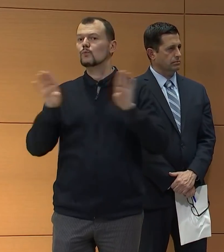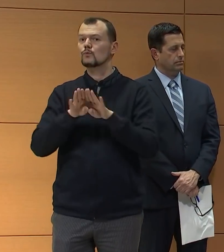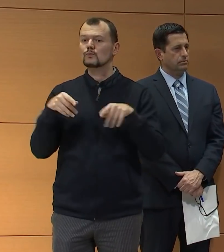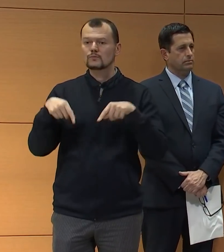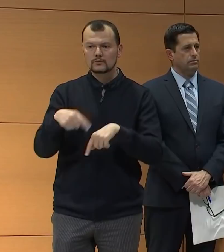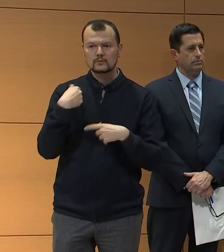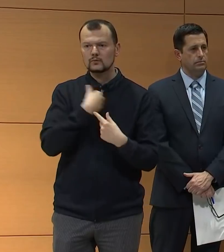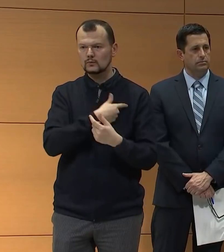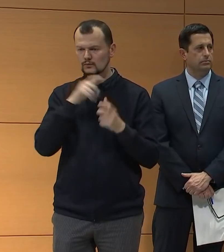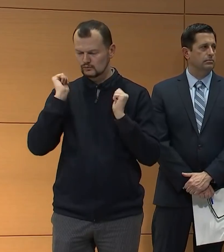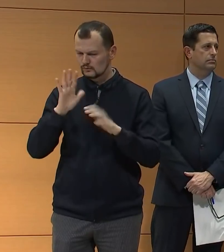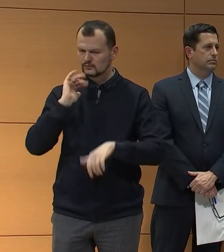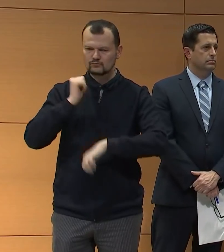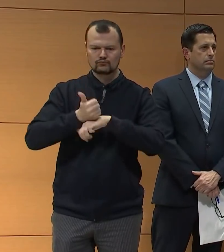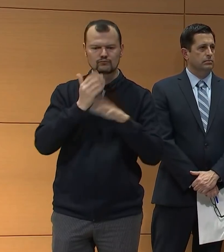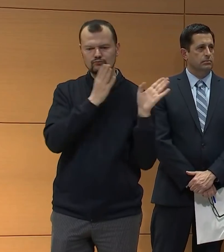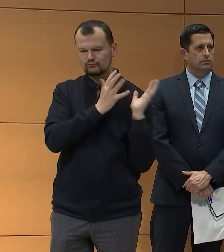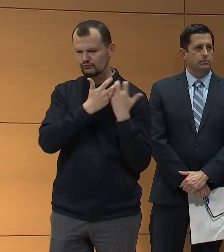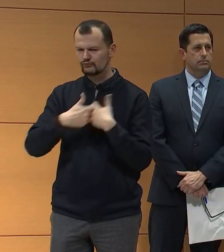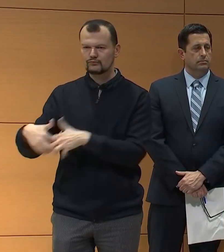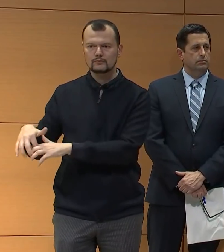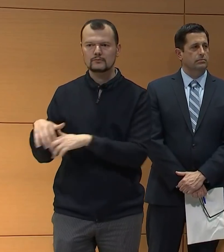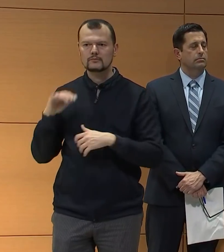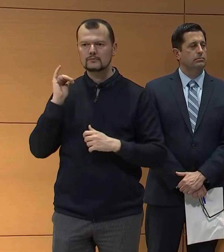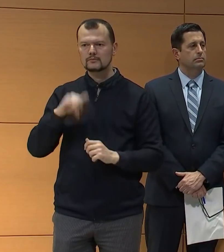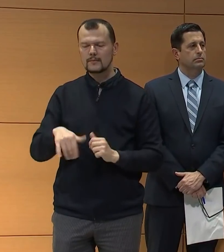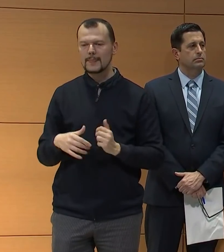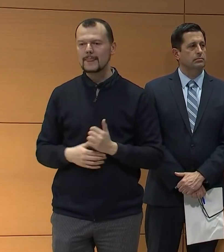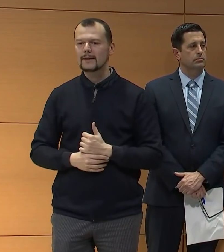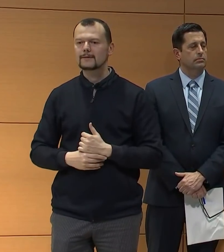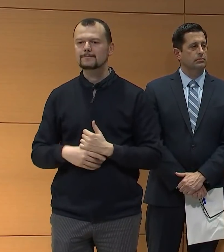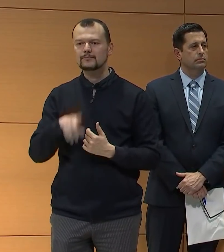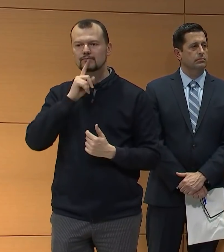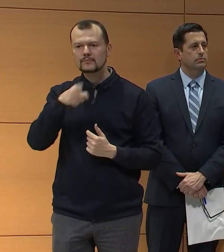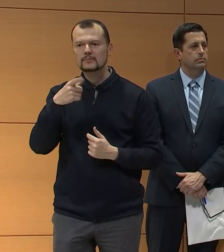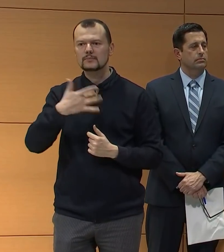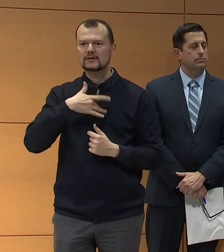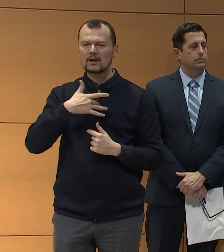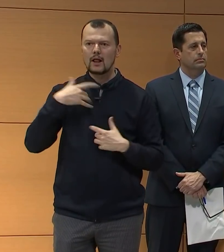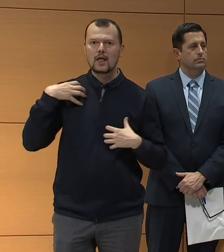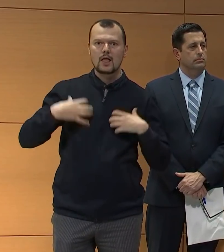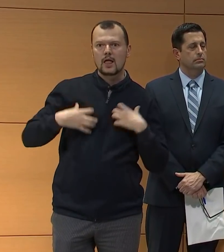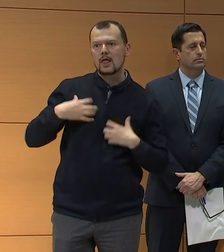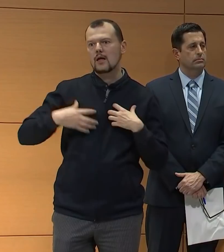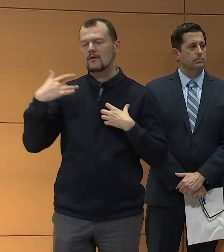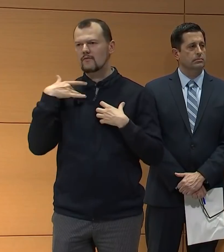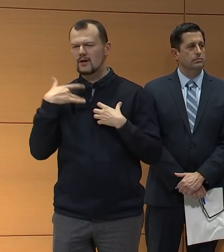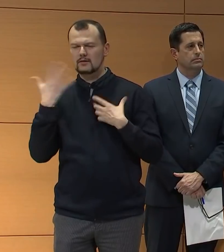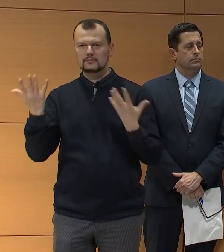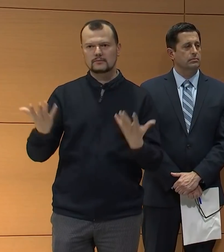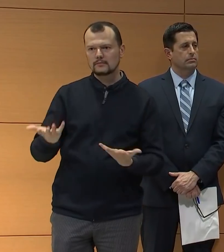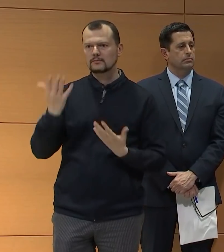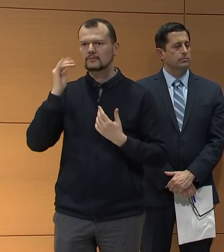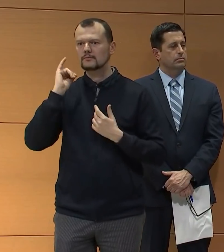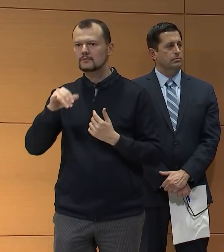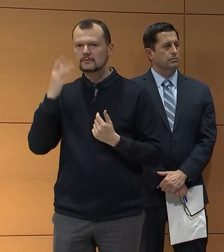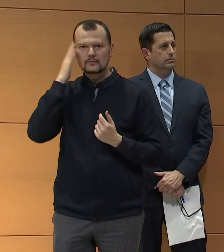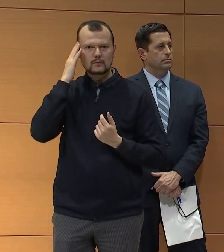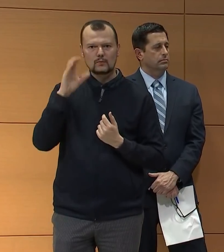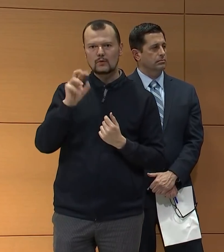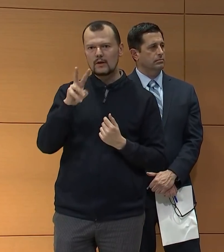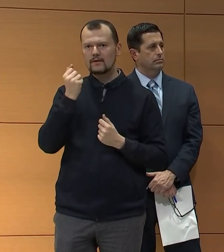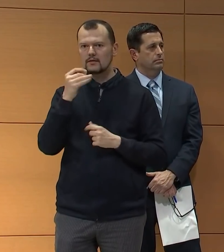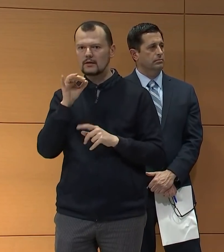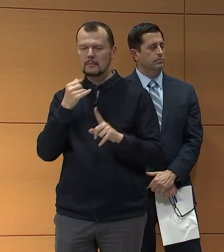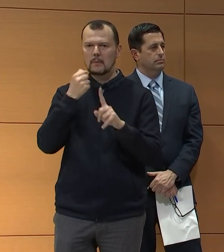prepare. We know the anxiety that all of our community faces right now around COVID-19, but it's important to